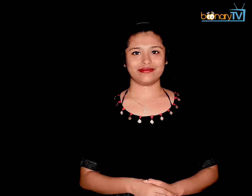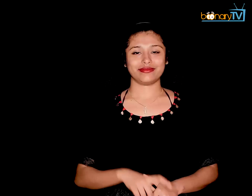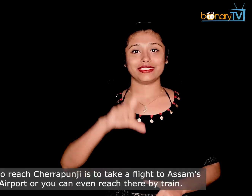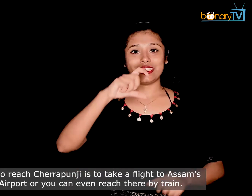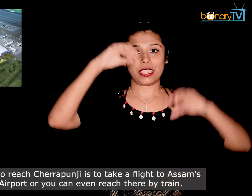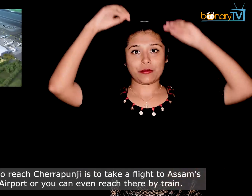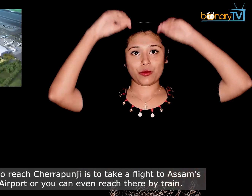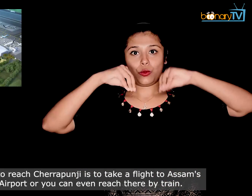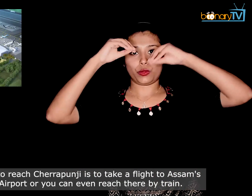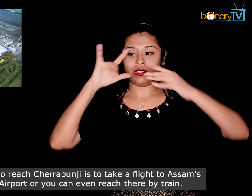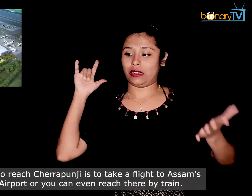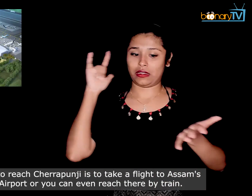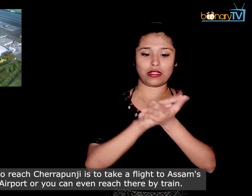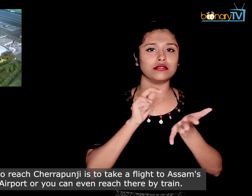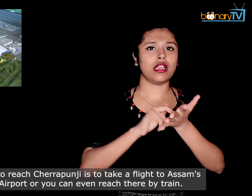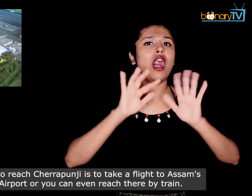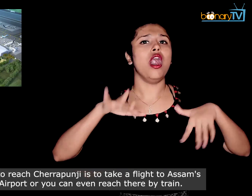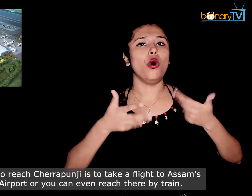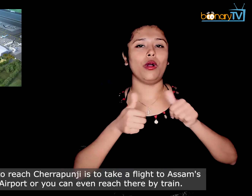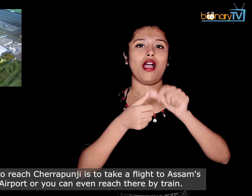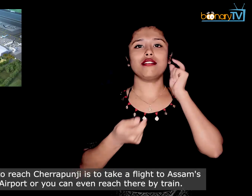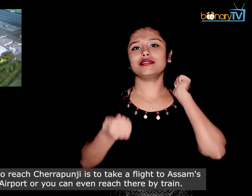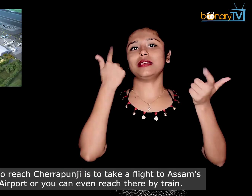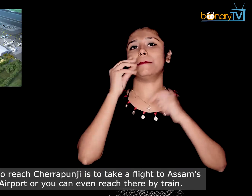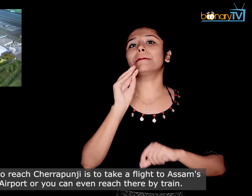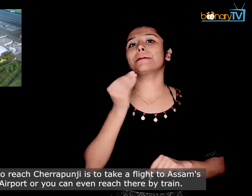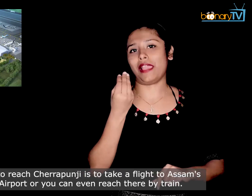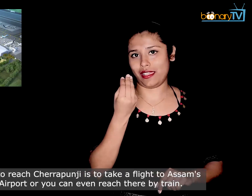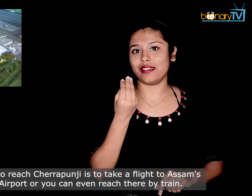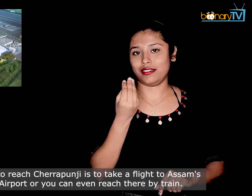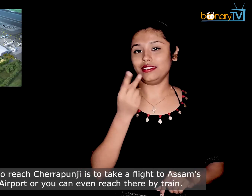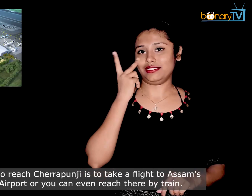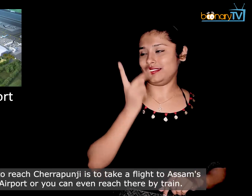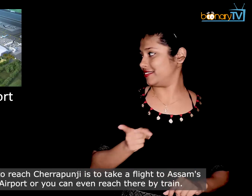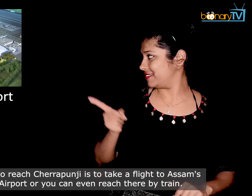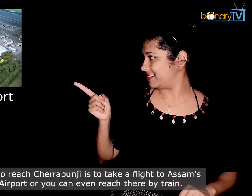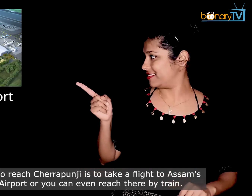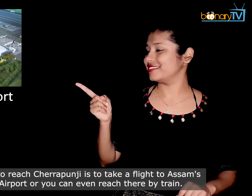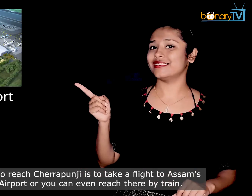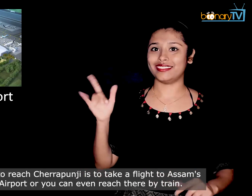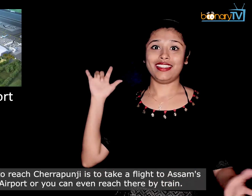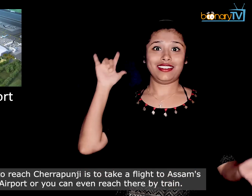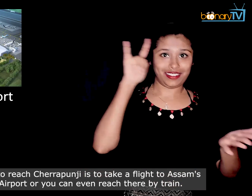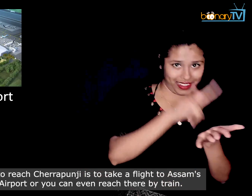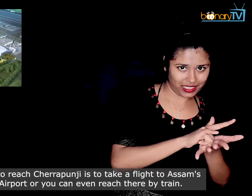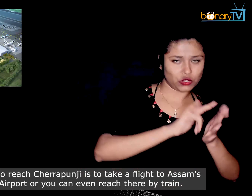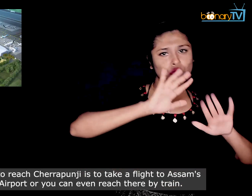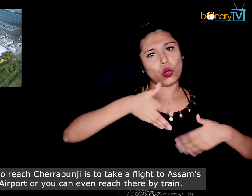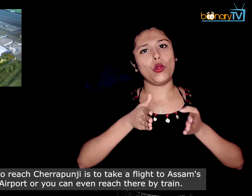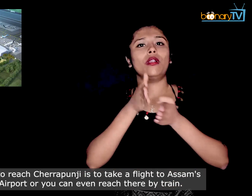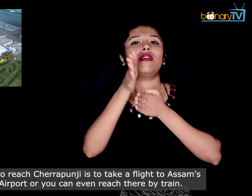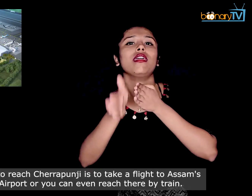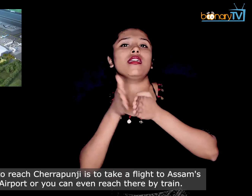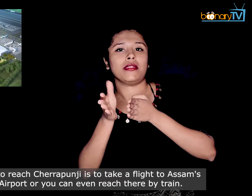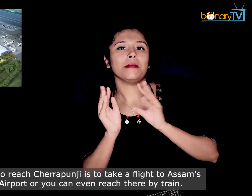The best way to reach Cherrapunji is to take a flight to Assam's Guwahati airport, or you can even reach there by